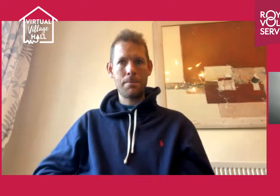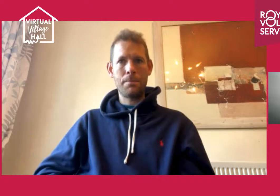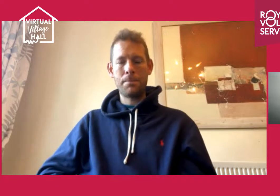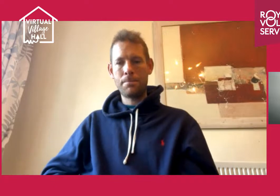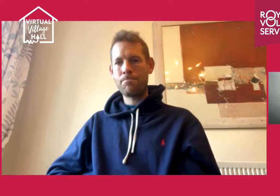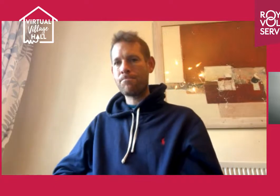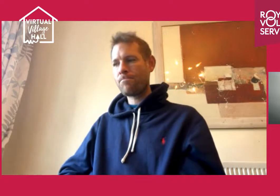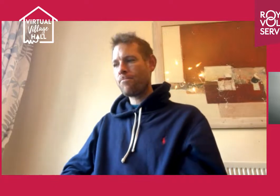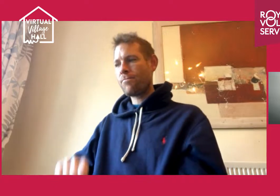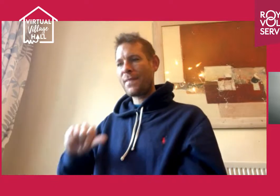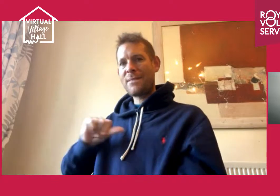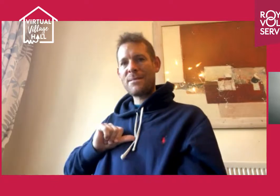farm.